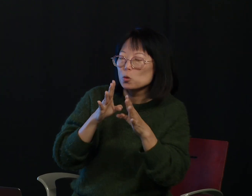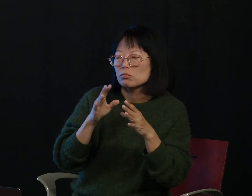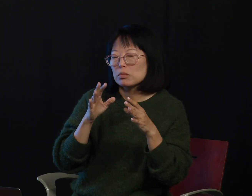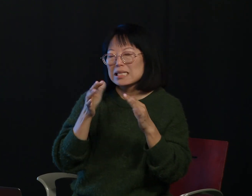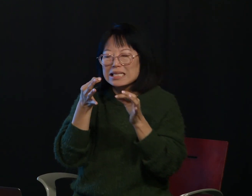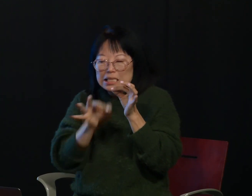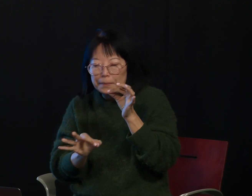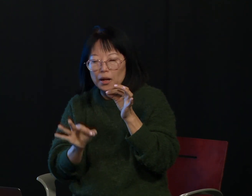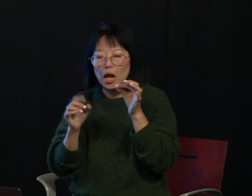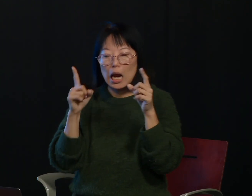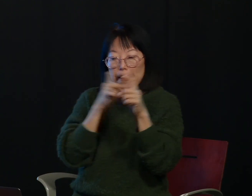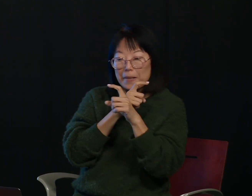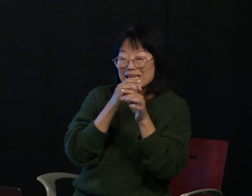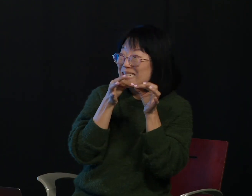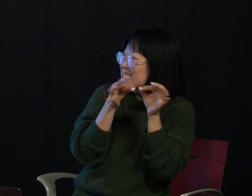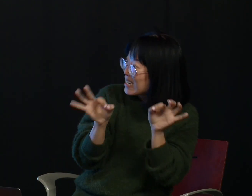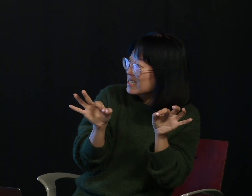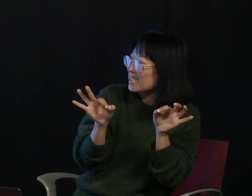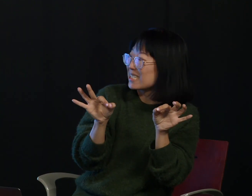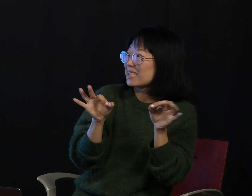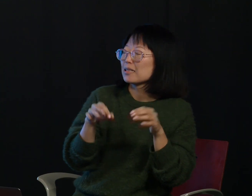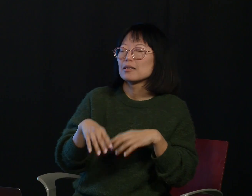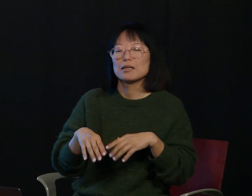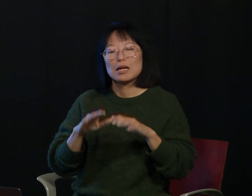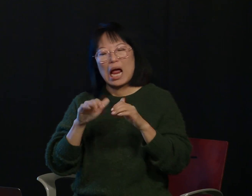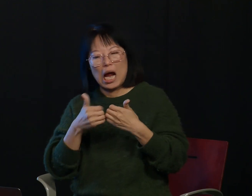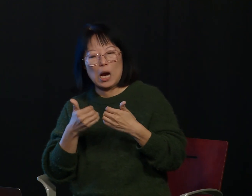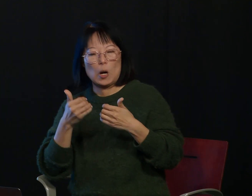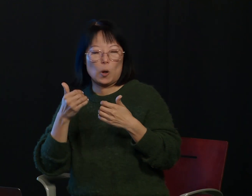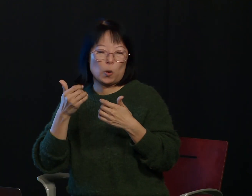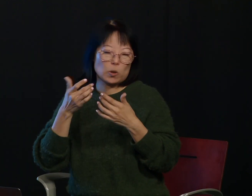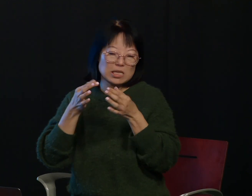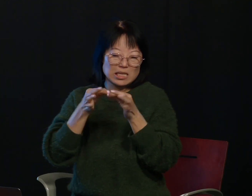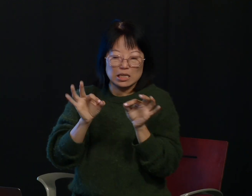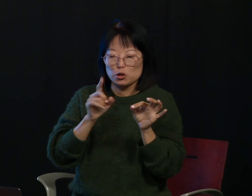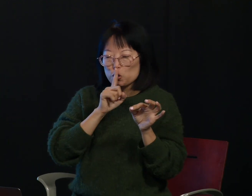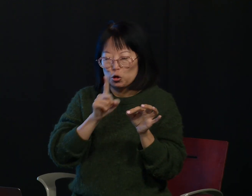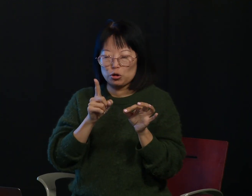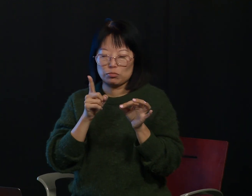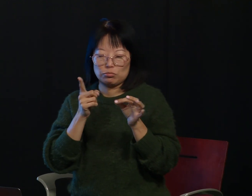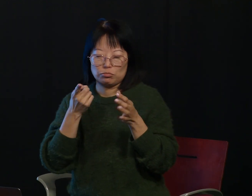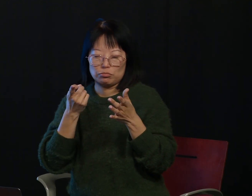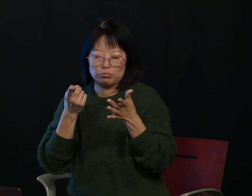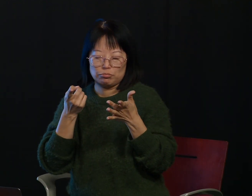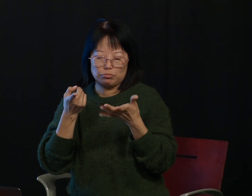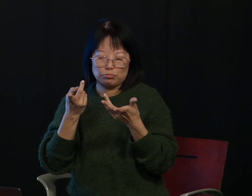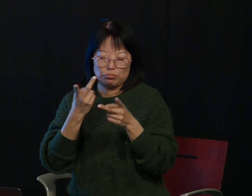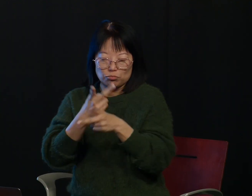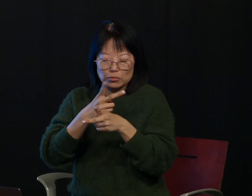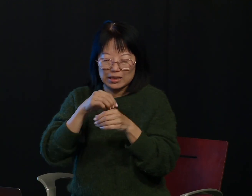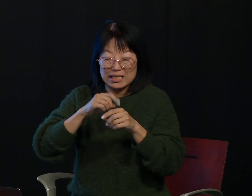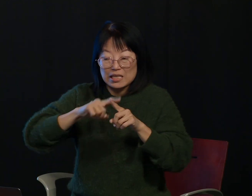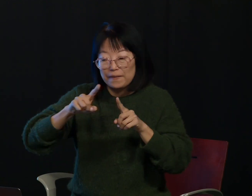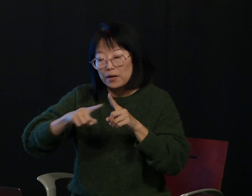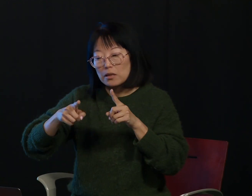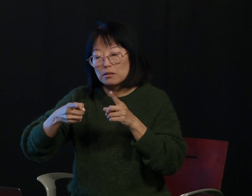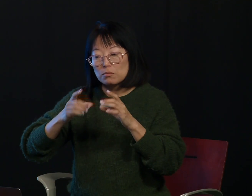produce simple, complex sentences, how sentences are produced and constructed in